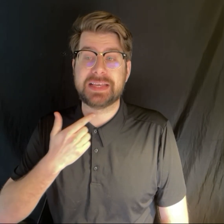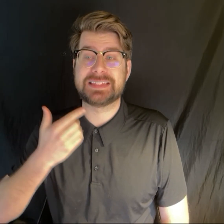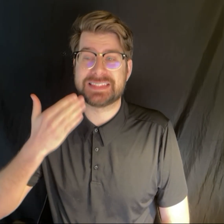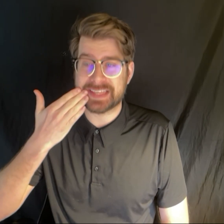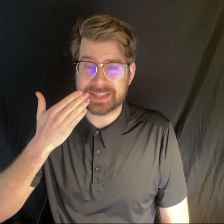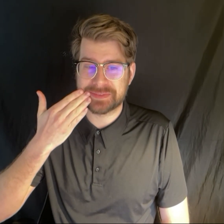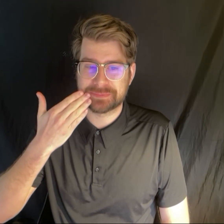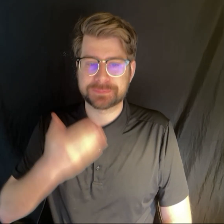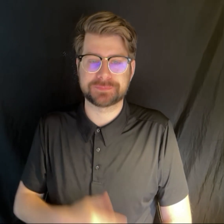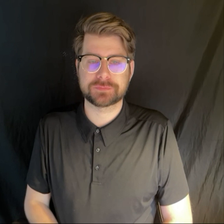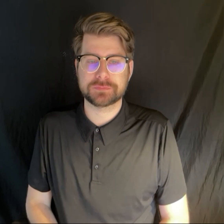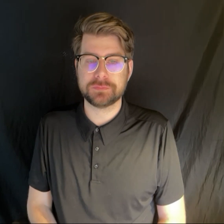vulnerability.